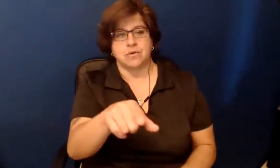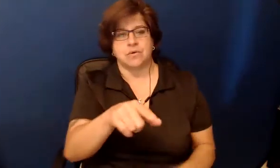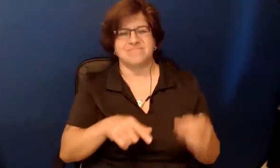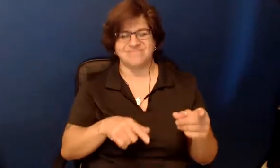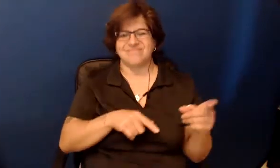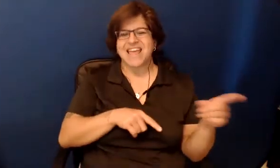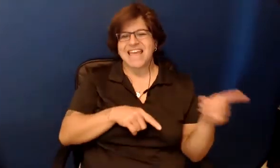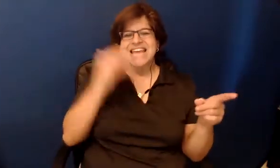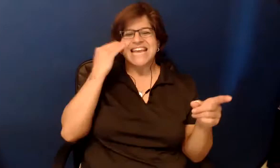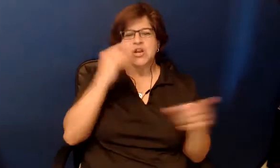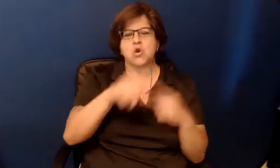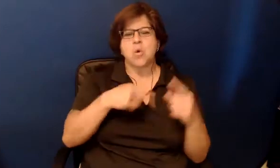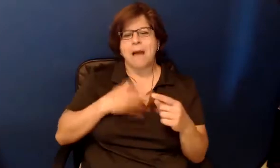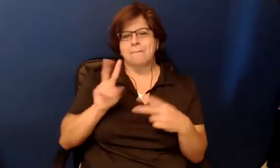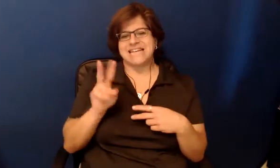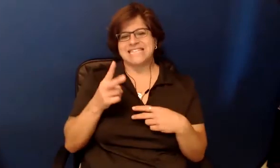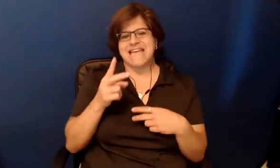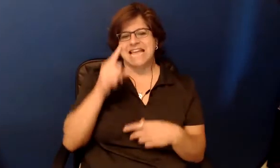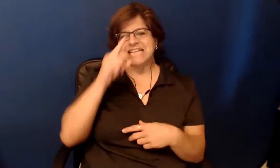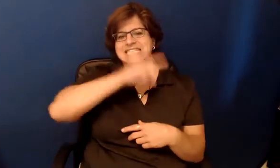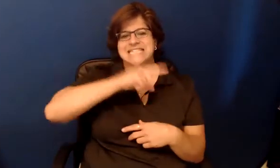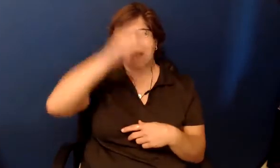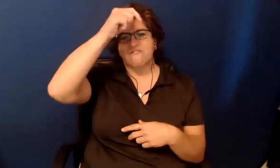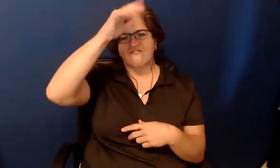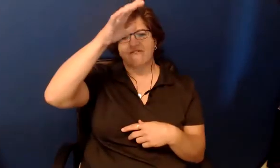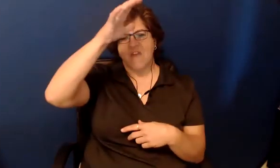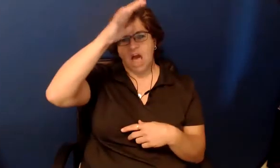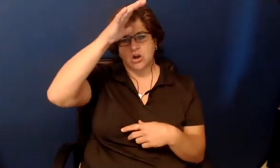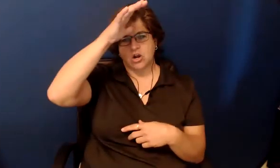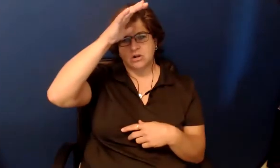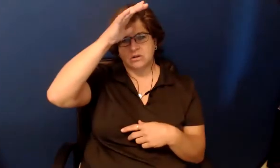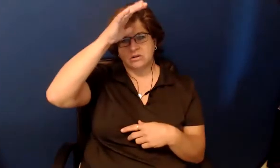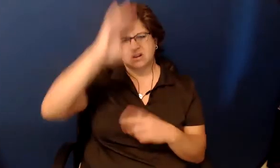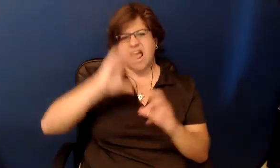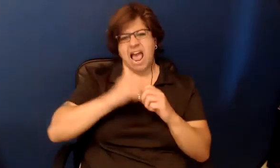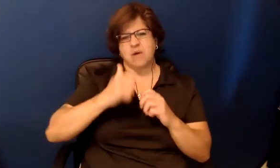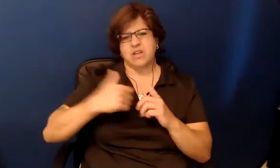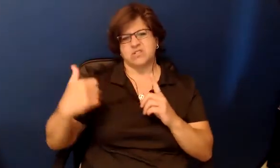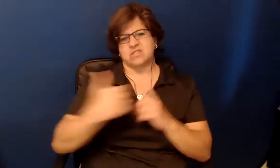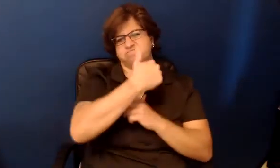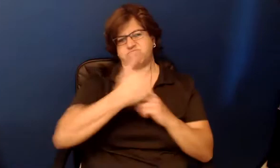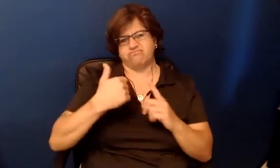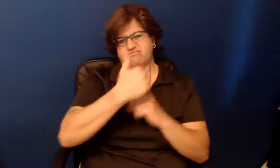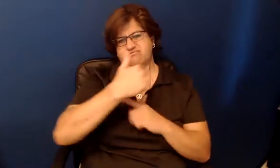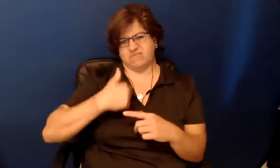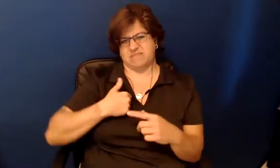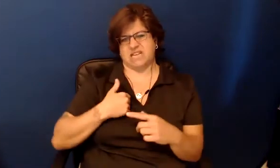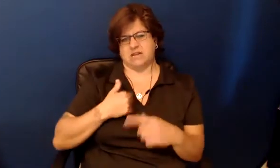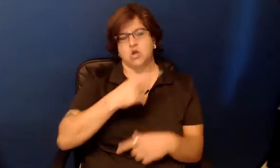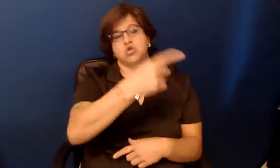had heard about the second stepfather. He had heard how he treated me and beat up on me and so on and so